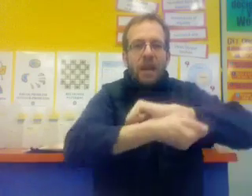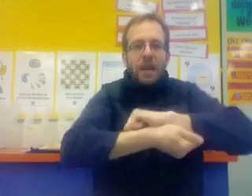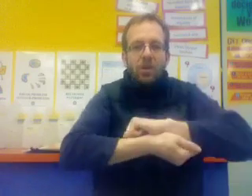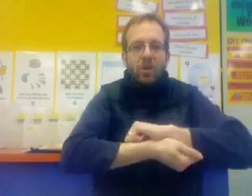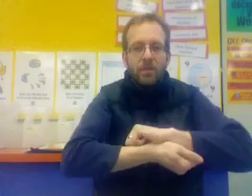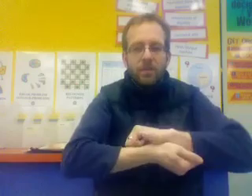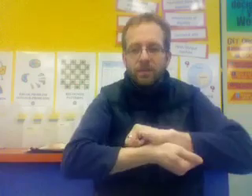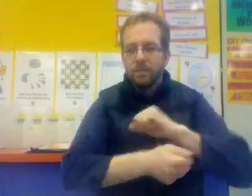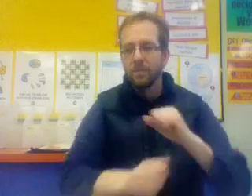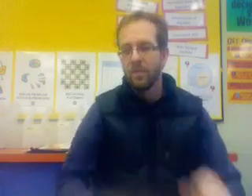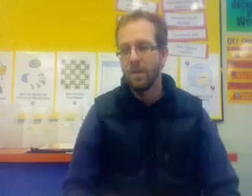Change.